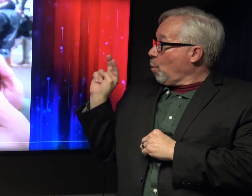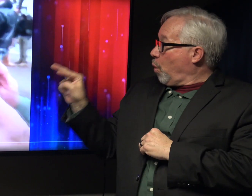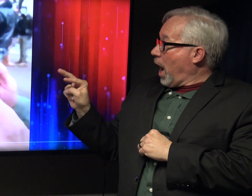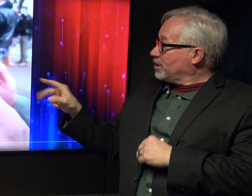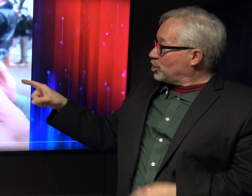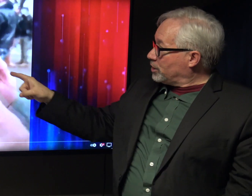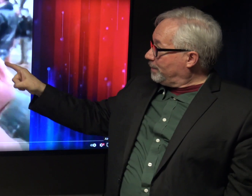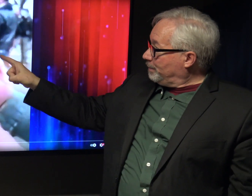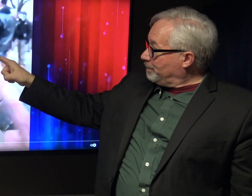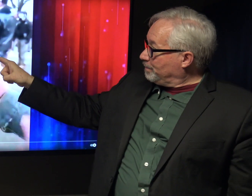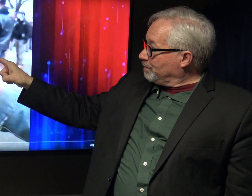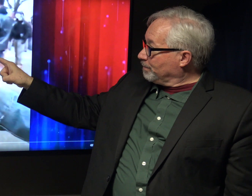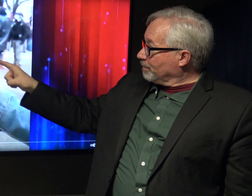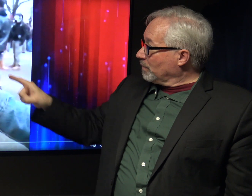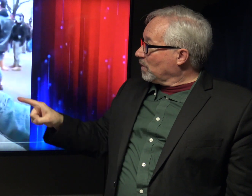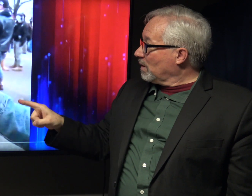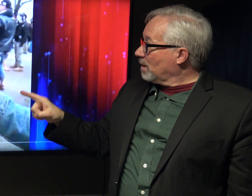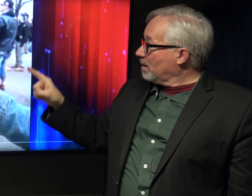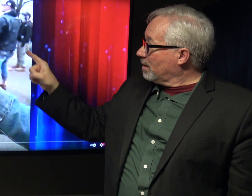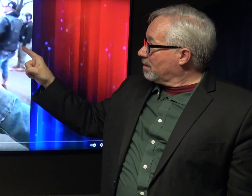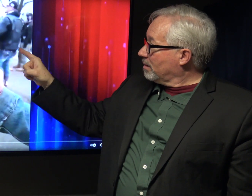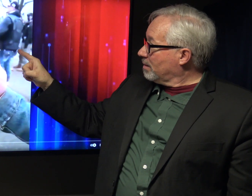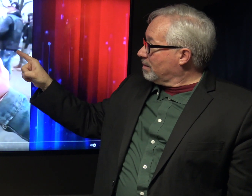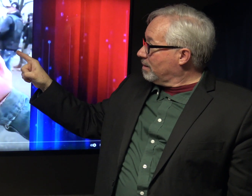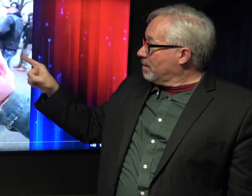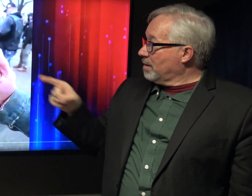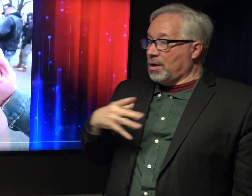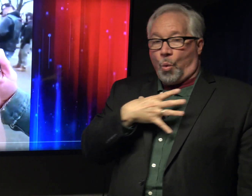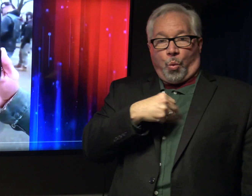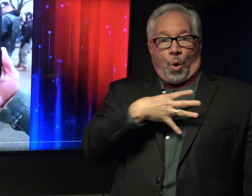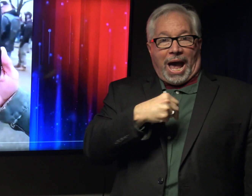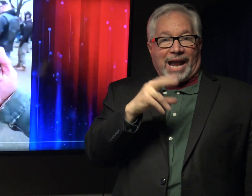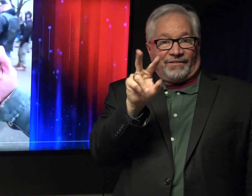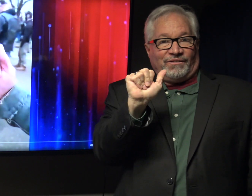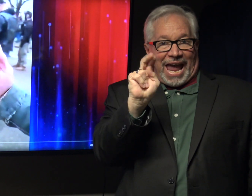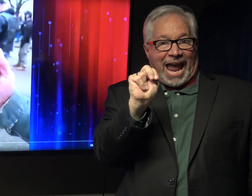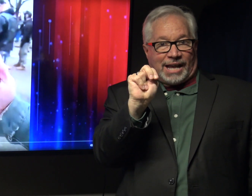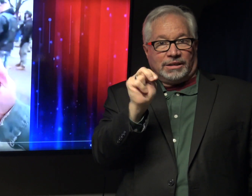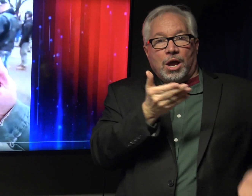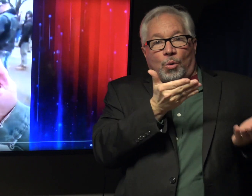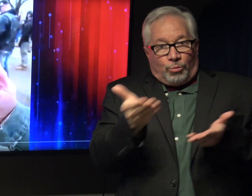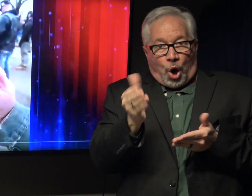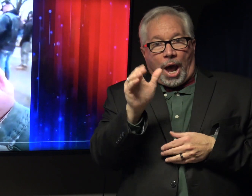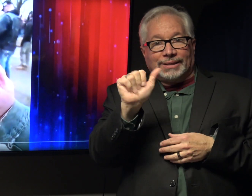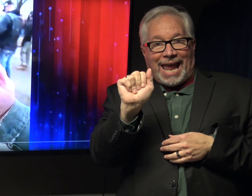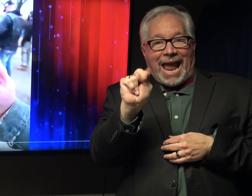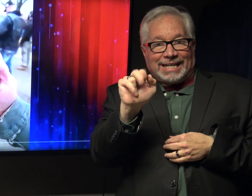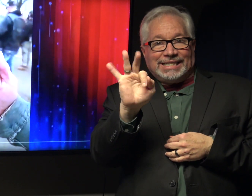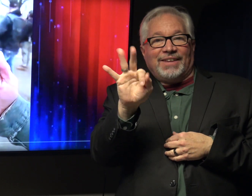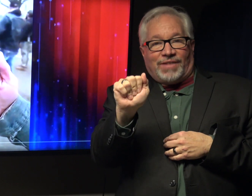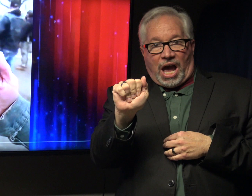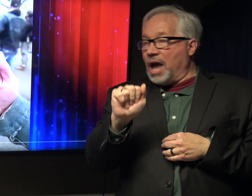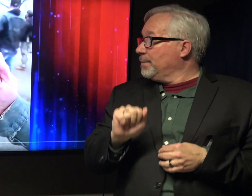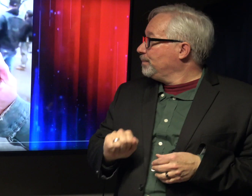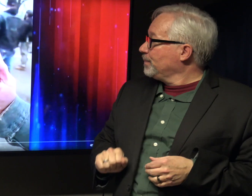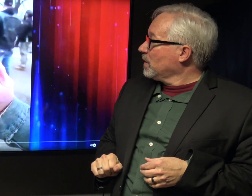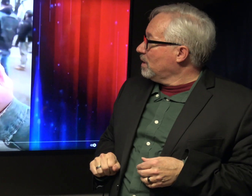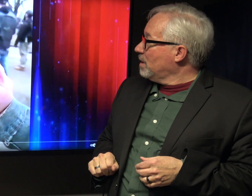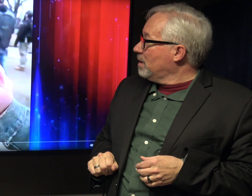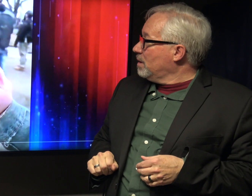He had his lights on. They were coming, and then there's the ones up front too. They escorted, and each one of those buses